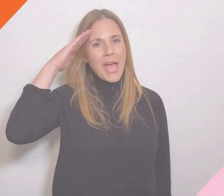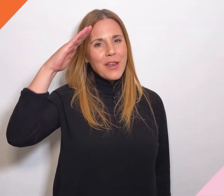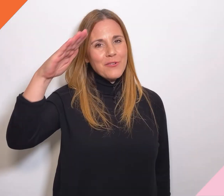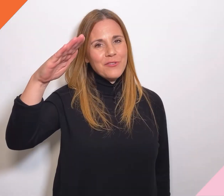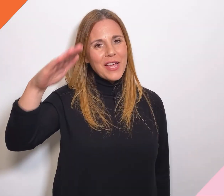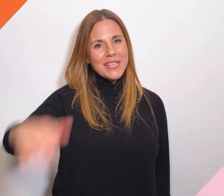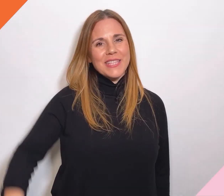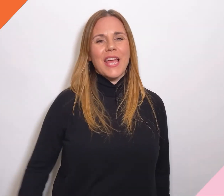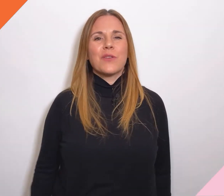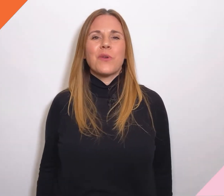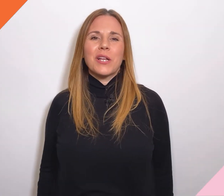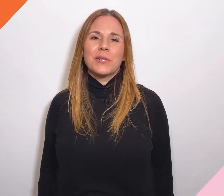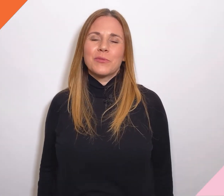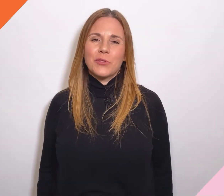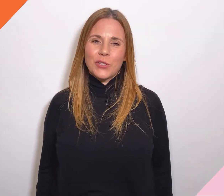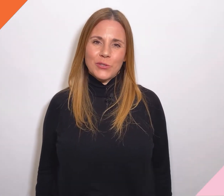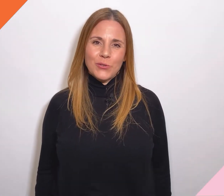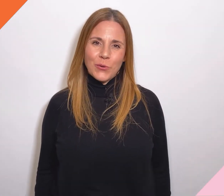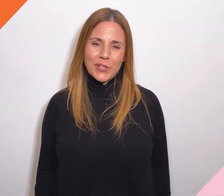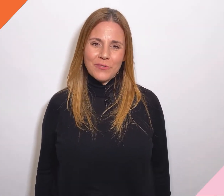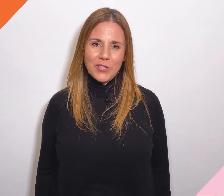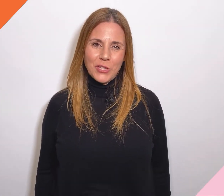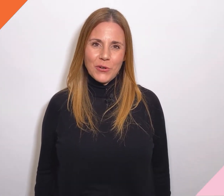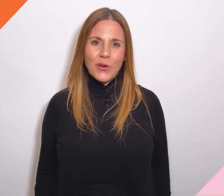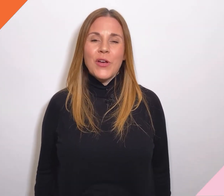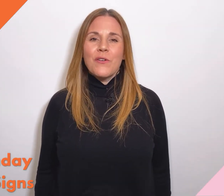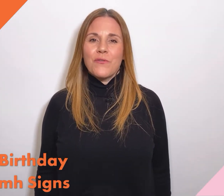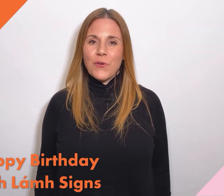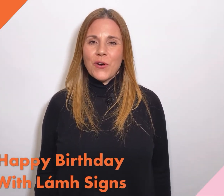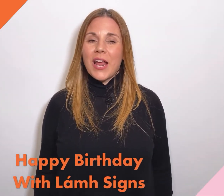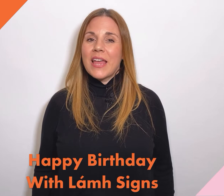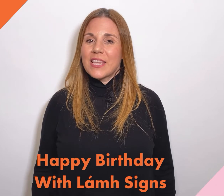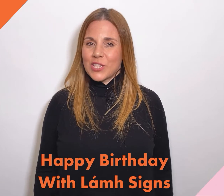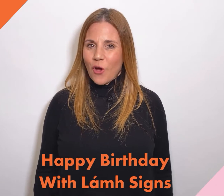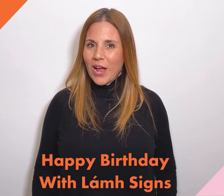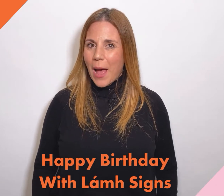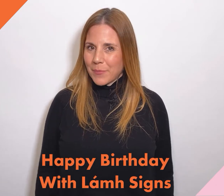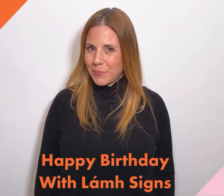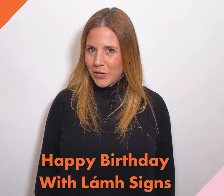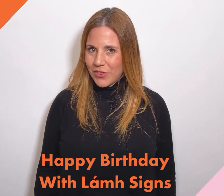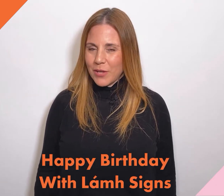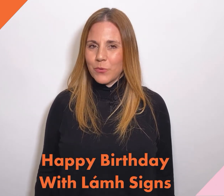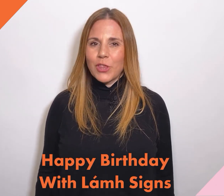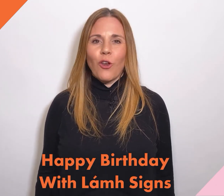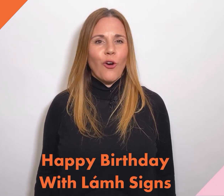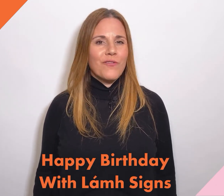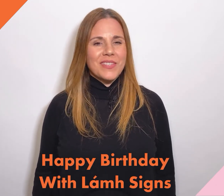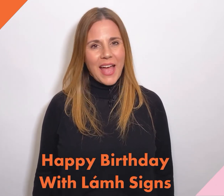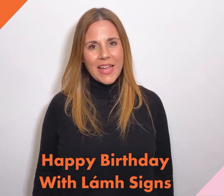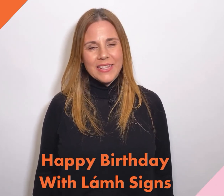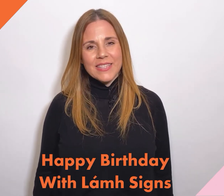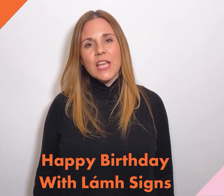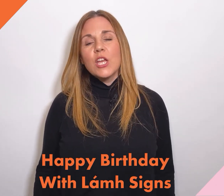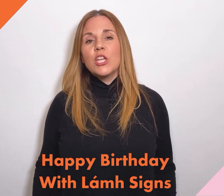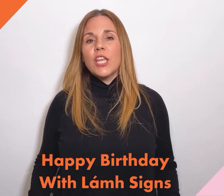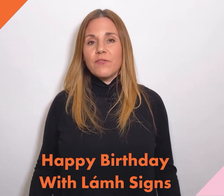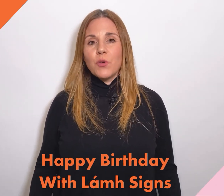Hello, friends, and welcome to the tutorial video for the song Happy Birthday with Lámh signs. If you want